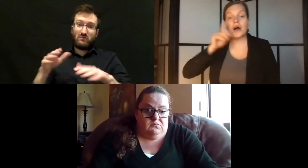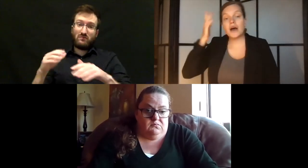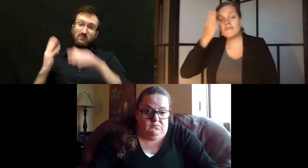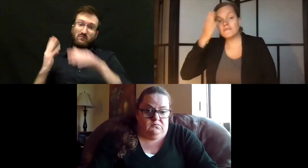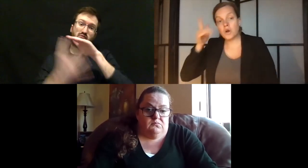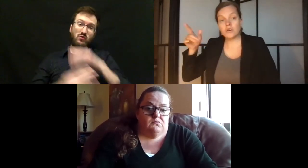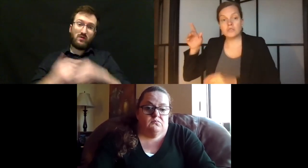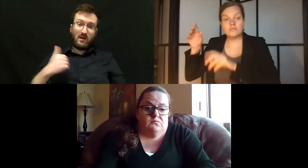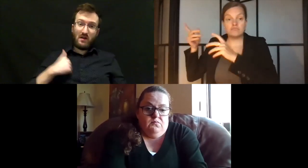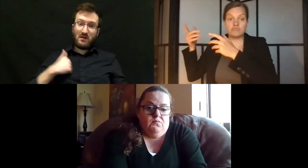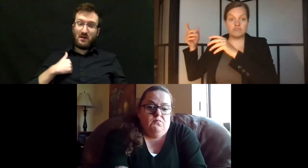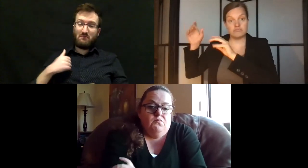interesting.